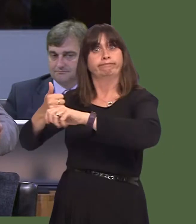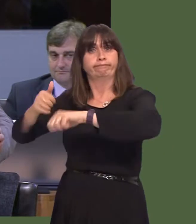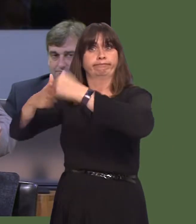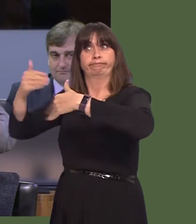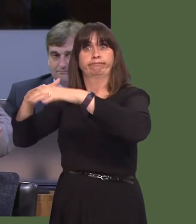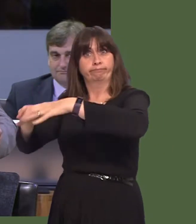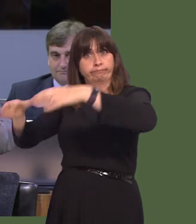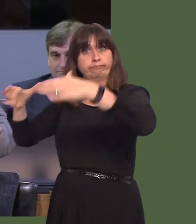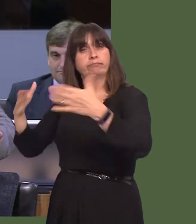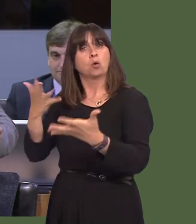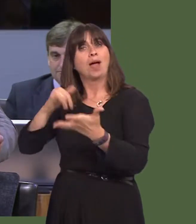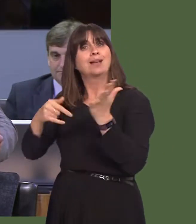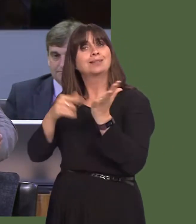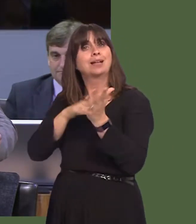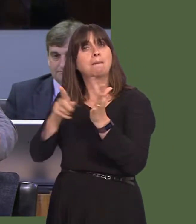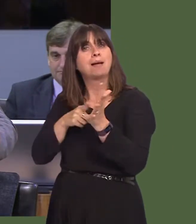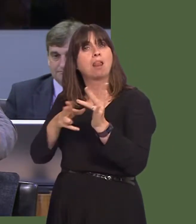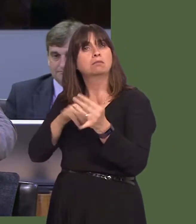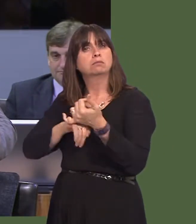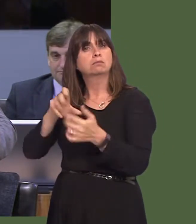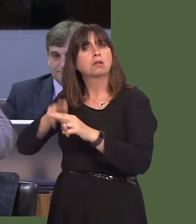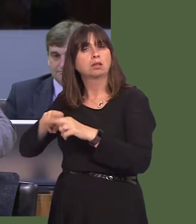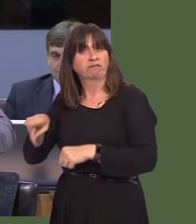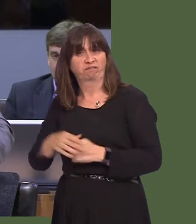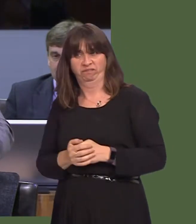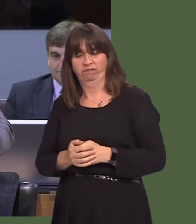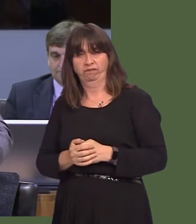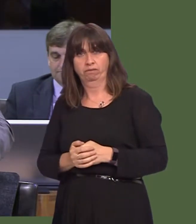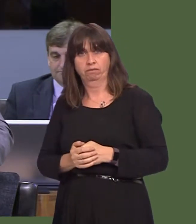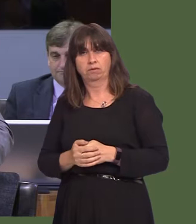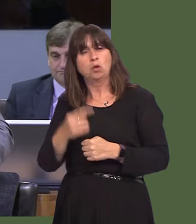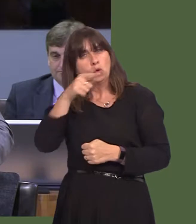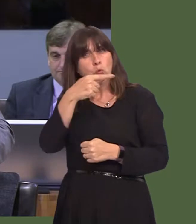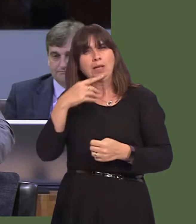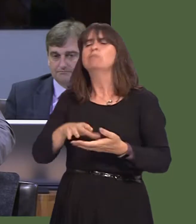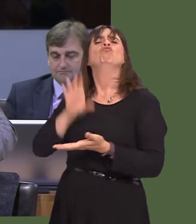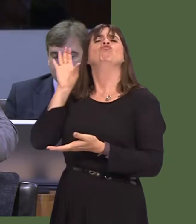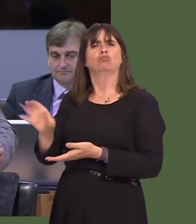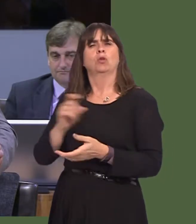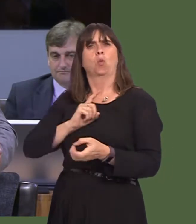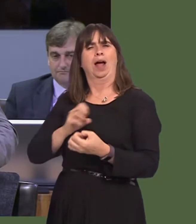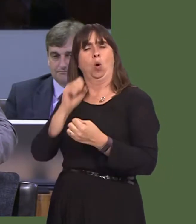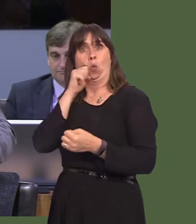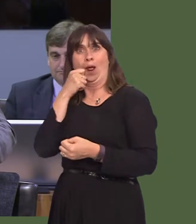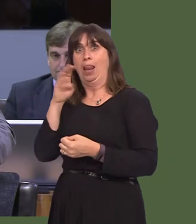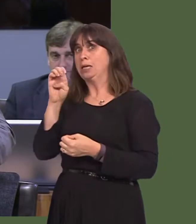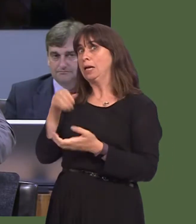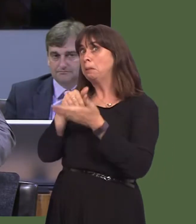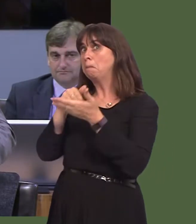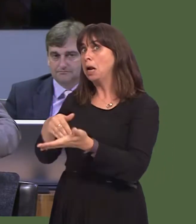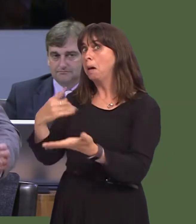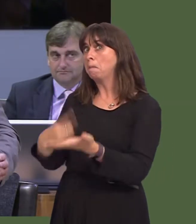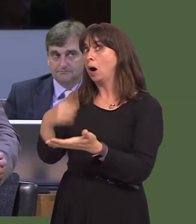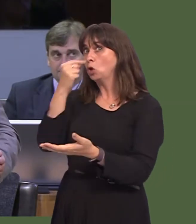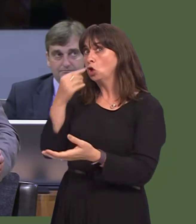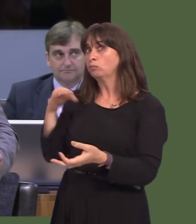You talked of at the time in 2014 that there was the potential of £90 million to come into the Welsh economy. There was the potential